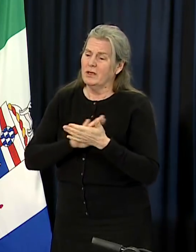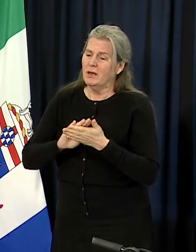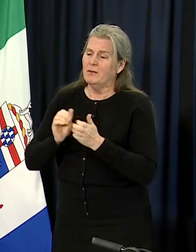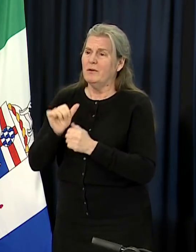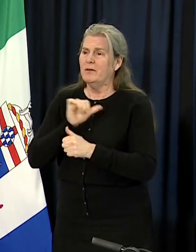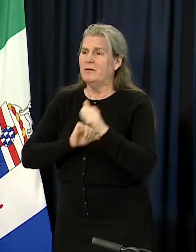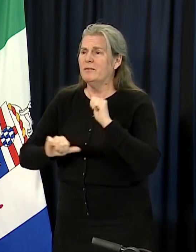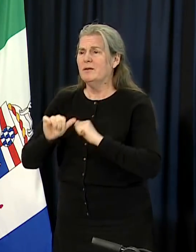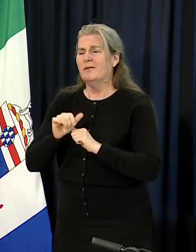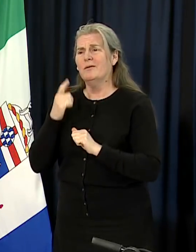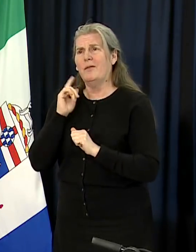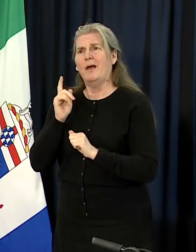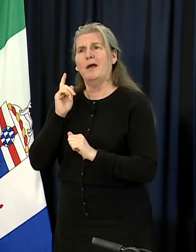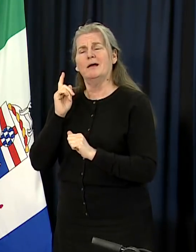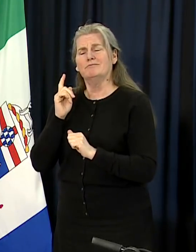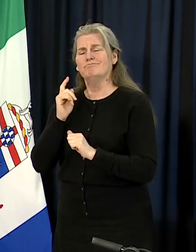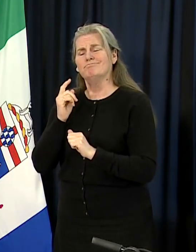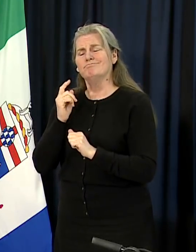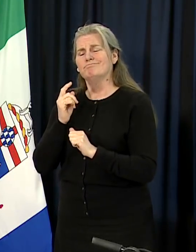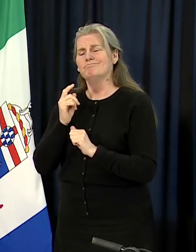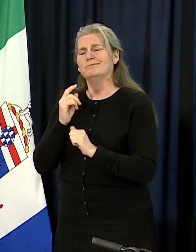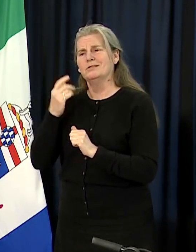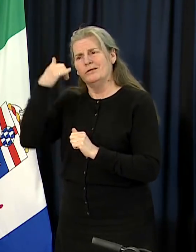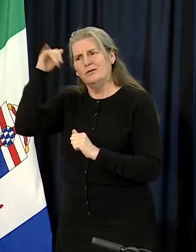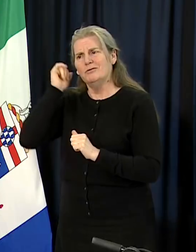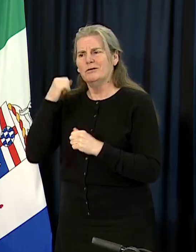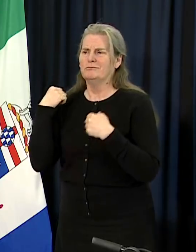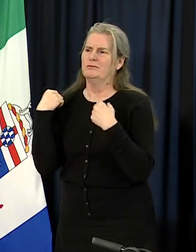what makes Yukon strong.